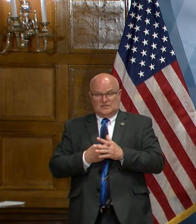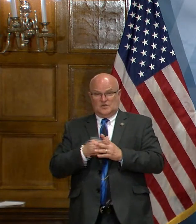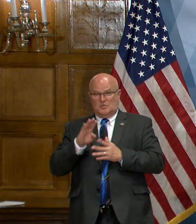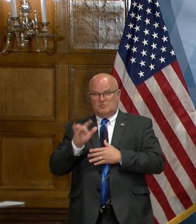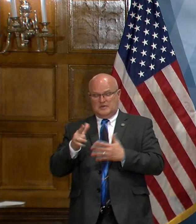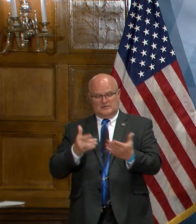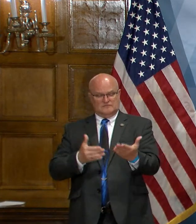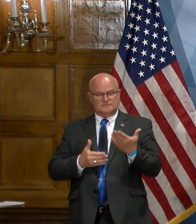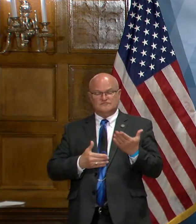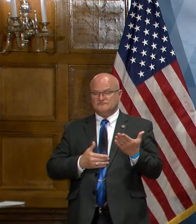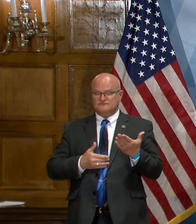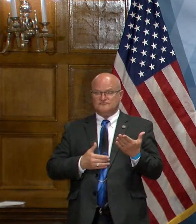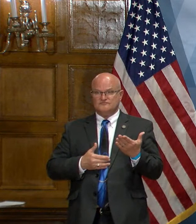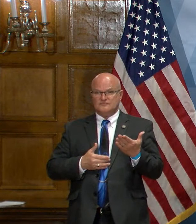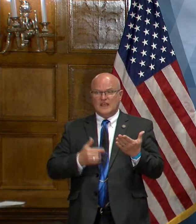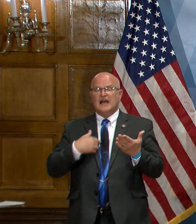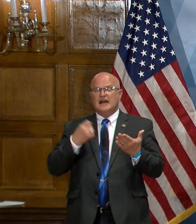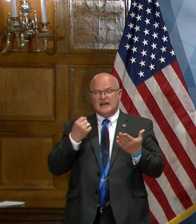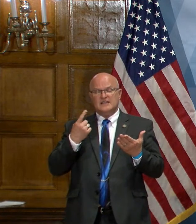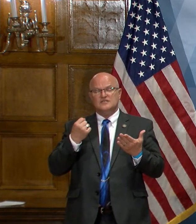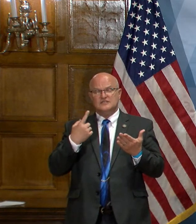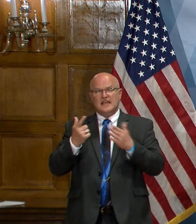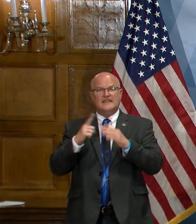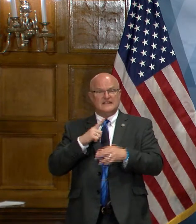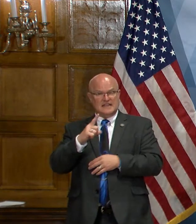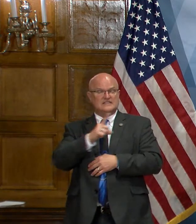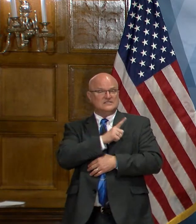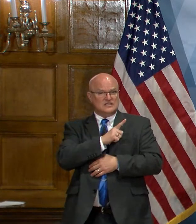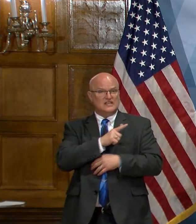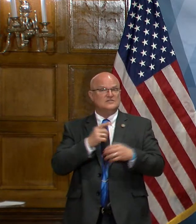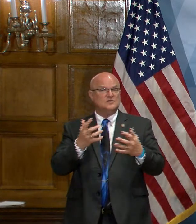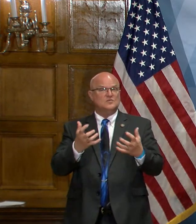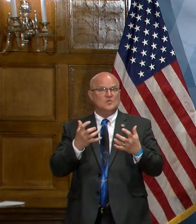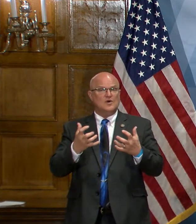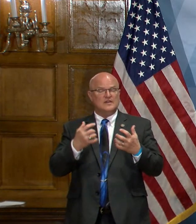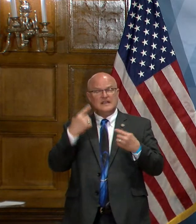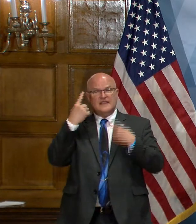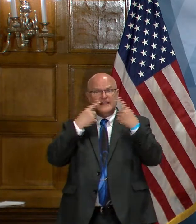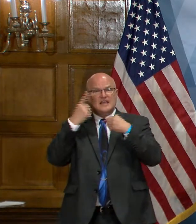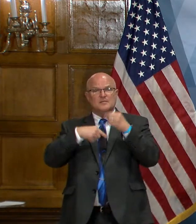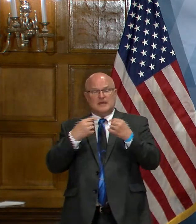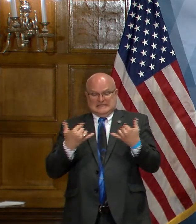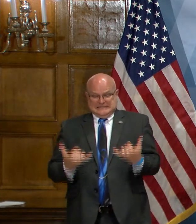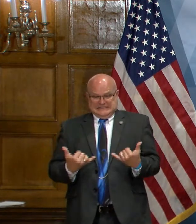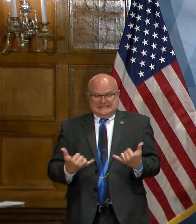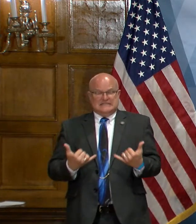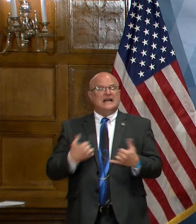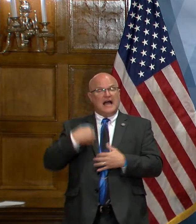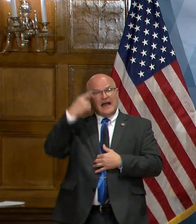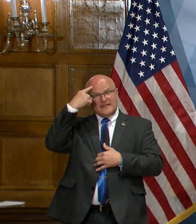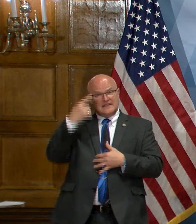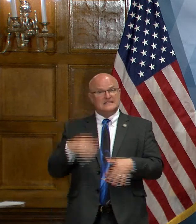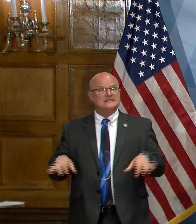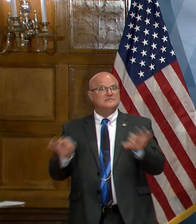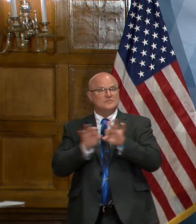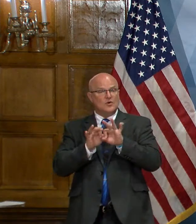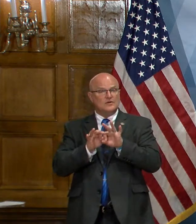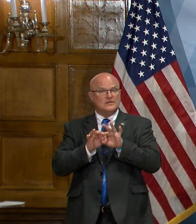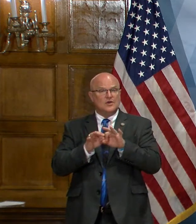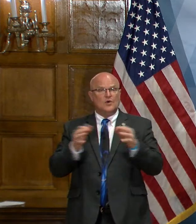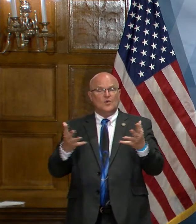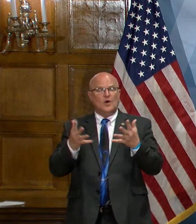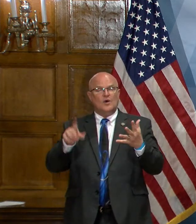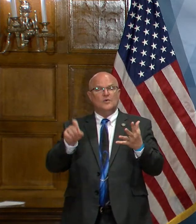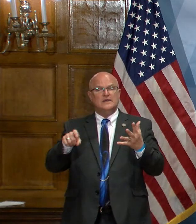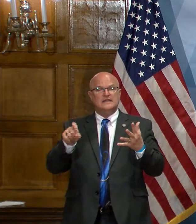it, and I understand the legislature wanting to think about the here and now. I think it's as to what